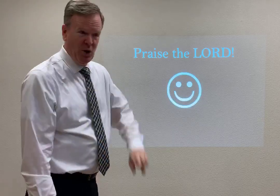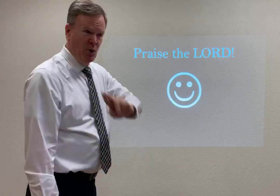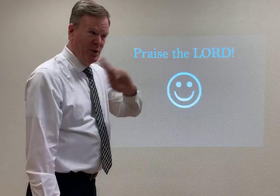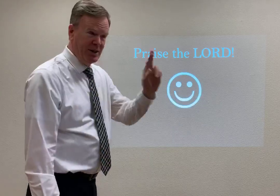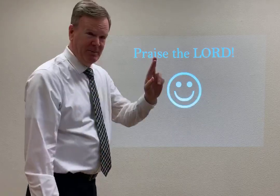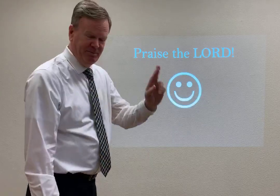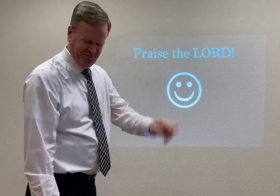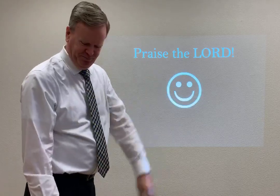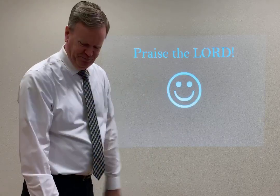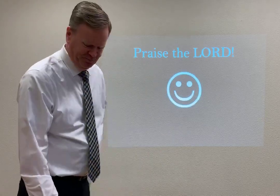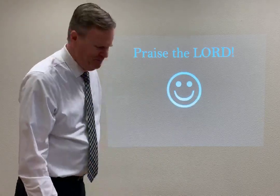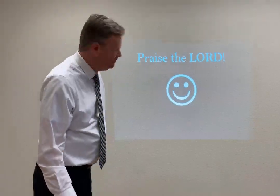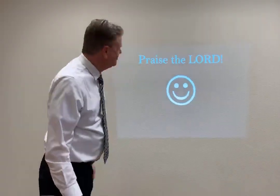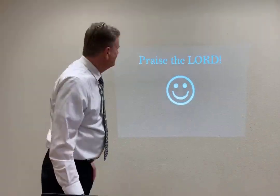this class is going to kind of be about.